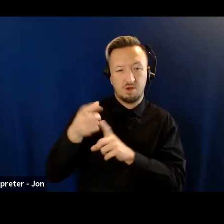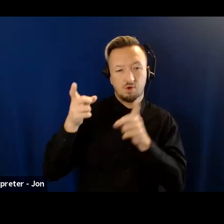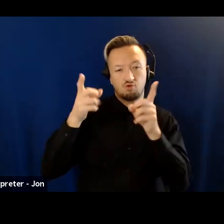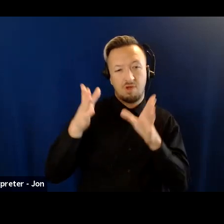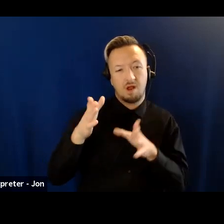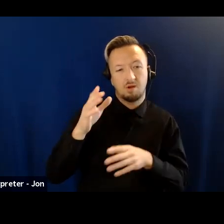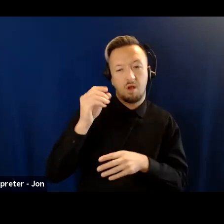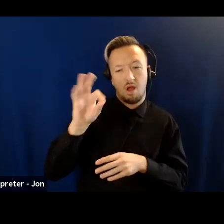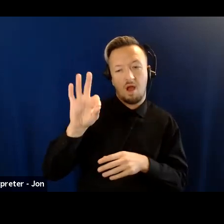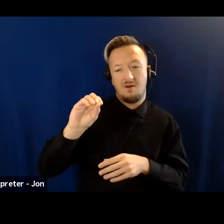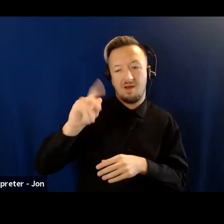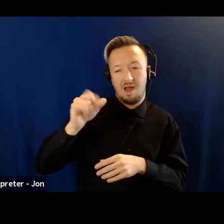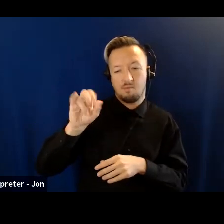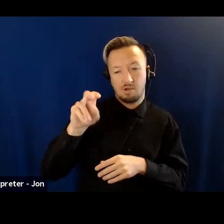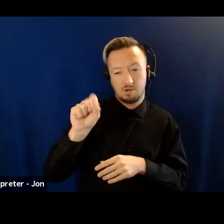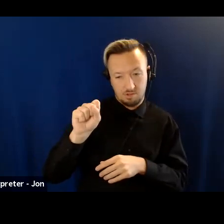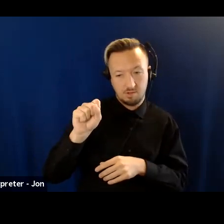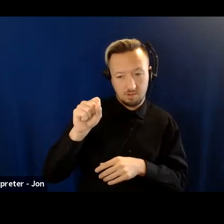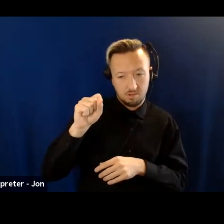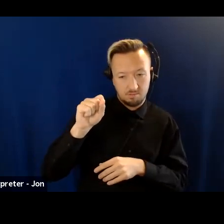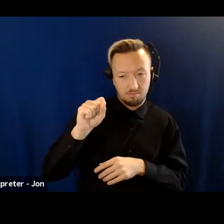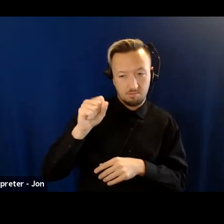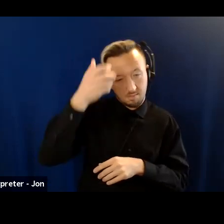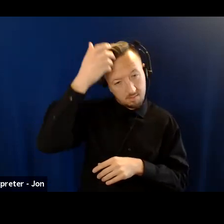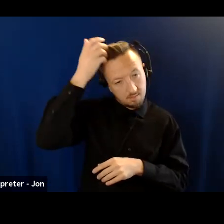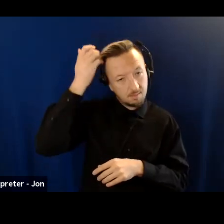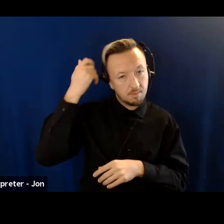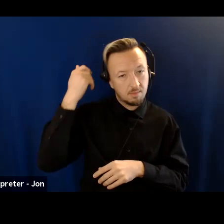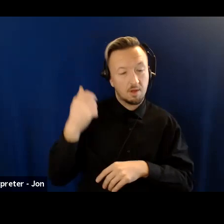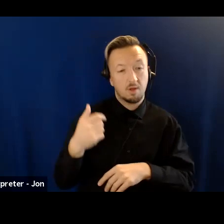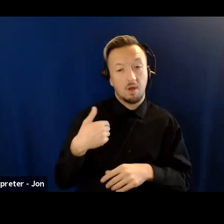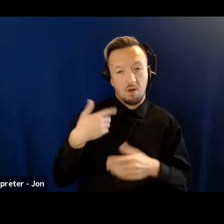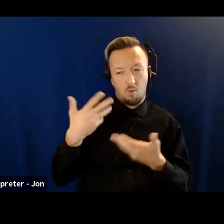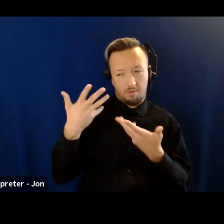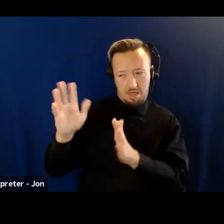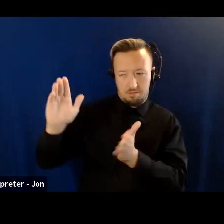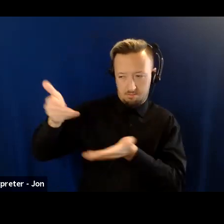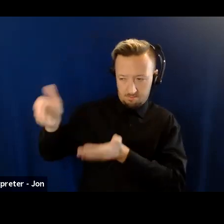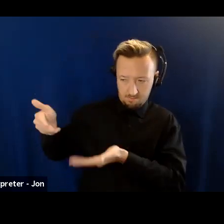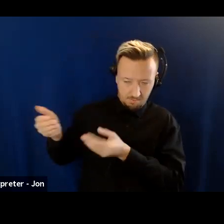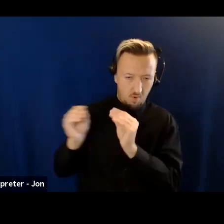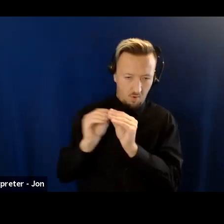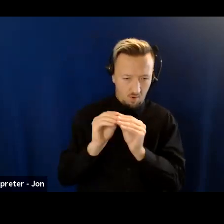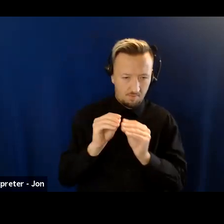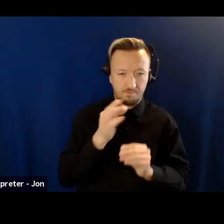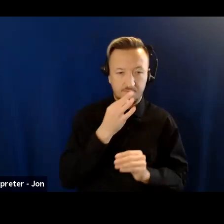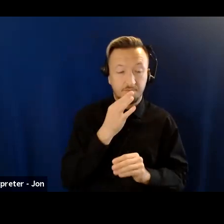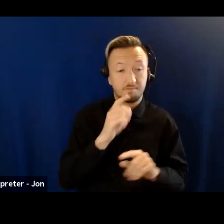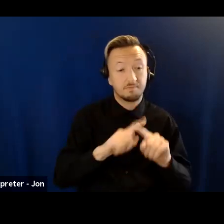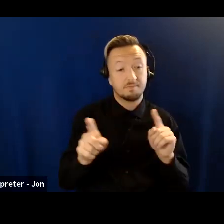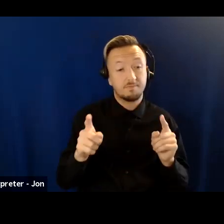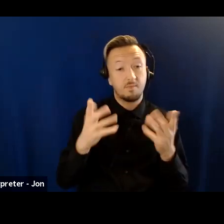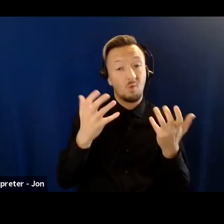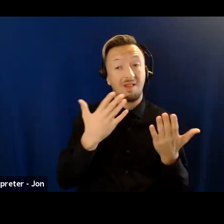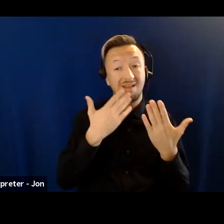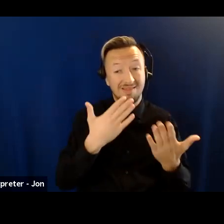at the Partnership for Inclusive Disaster Strategies. I will let them all introduce themselves a little bit more in a moment, but just wanted to